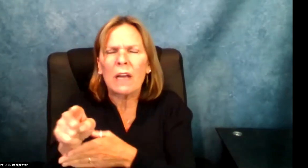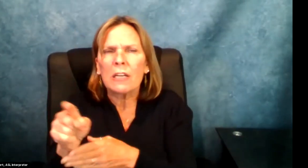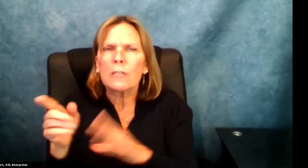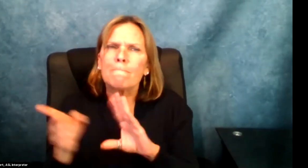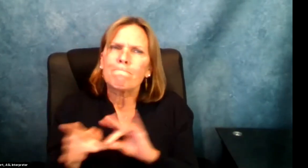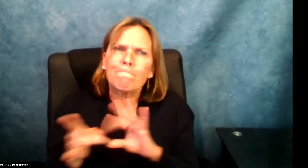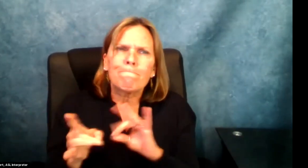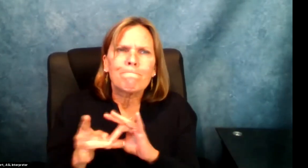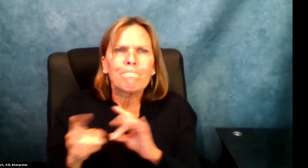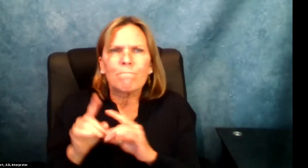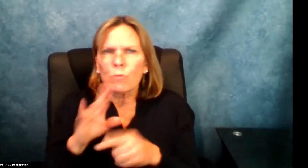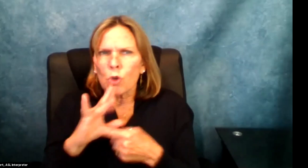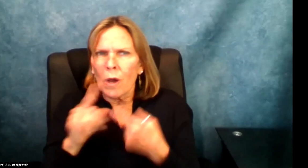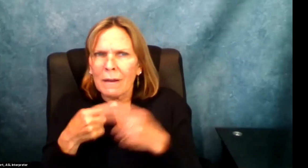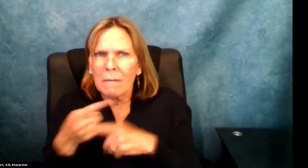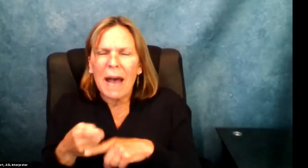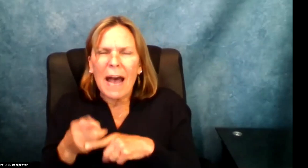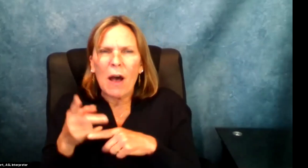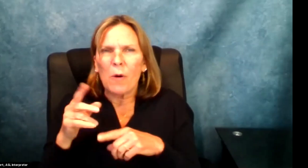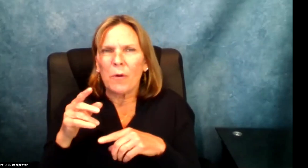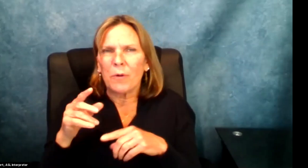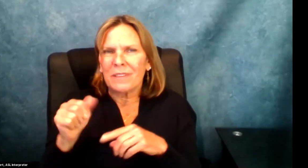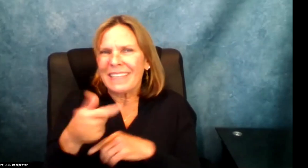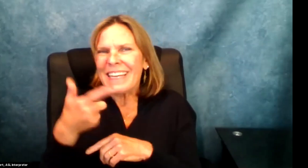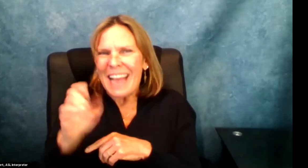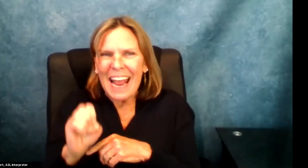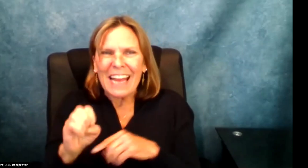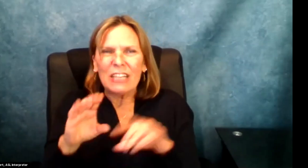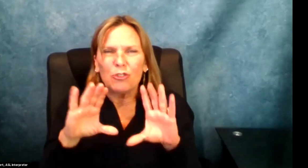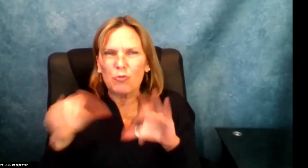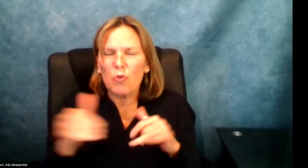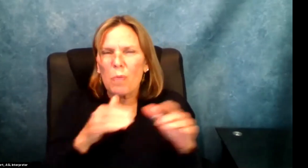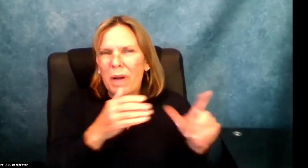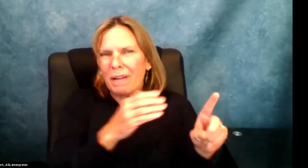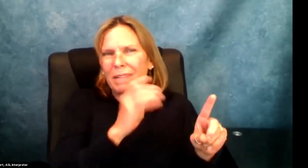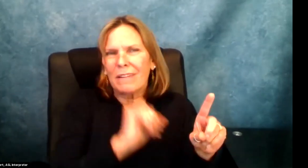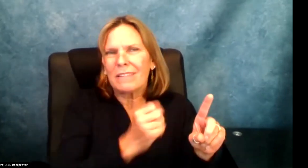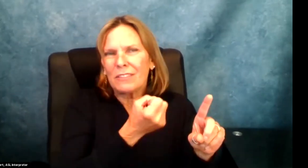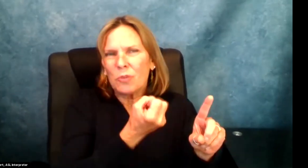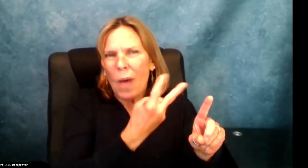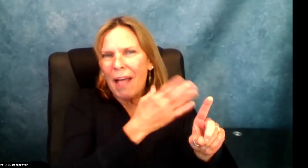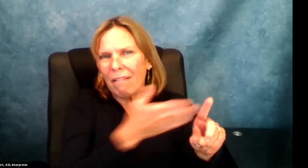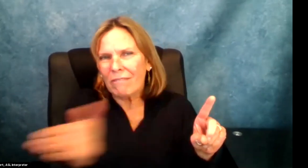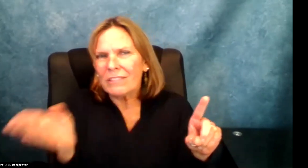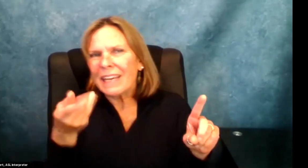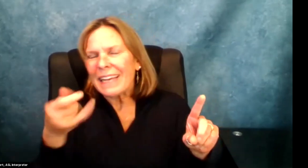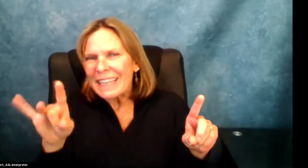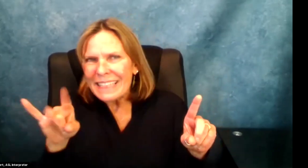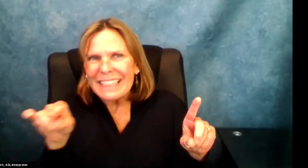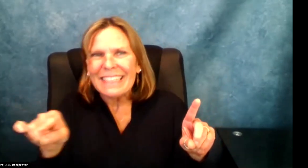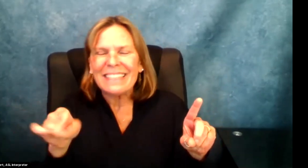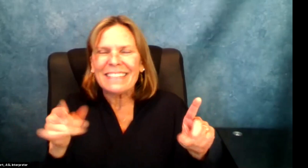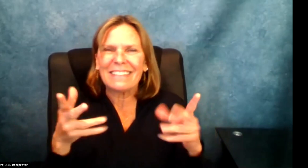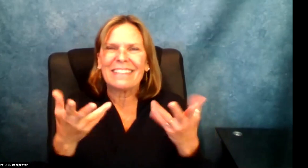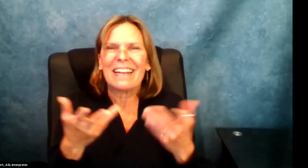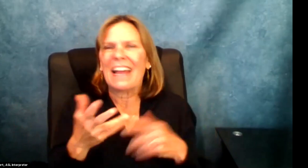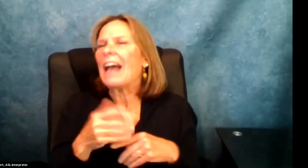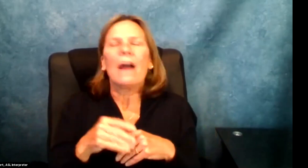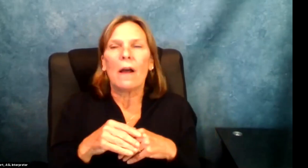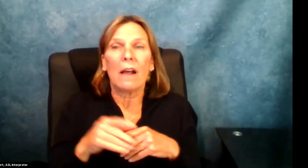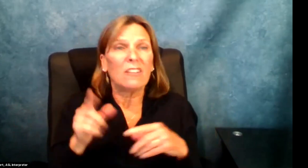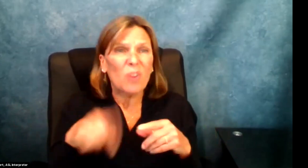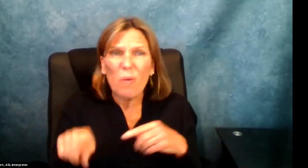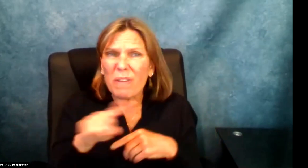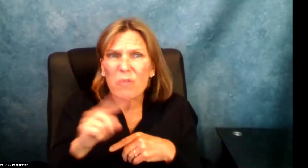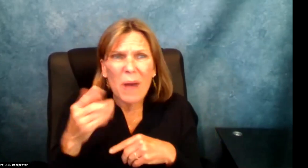group specifically that we're talking about. And then we'll try to leave a good chunk of time at the end for questions. Please jump in on the chat